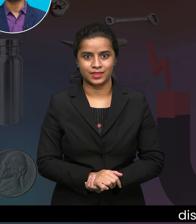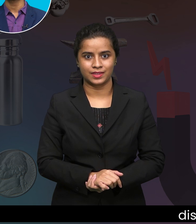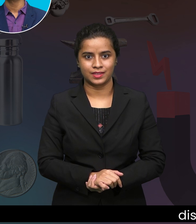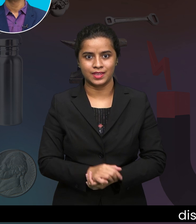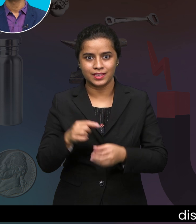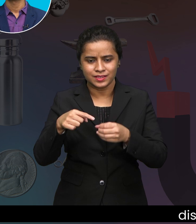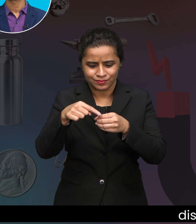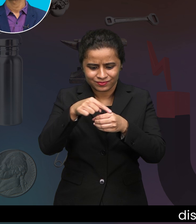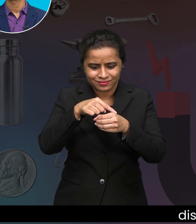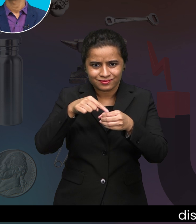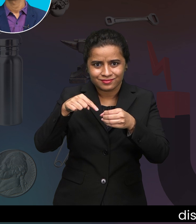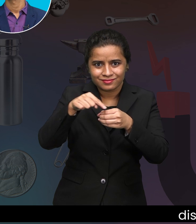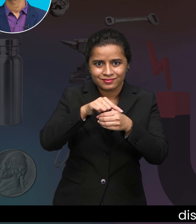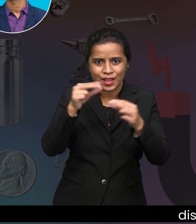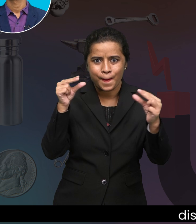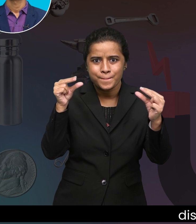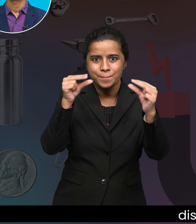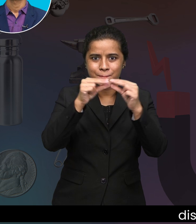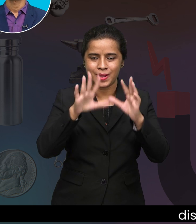disc magnets,